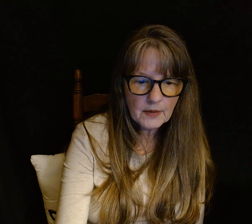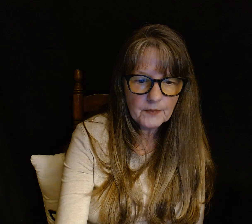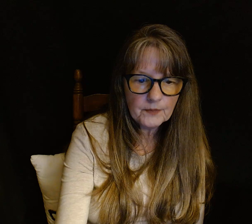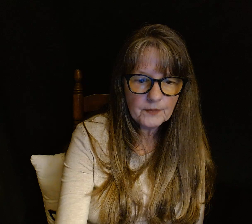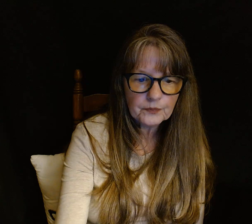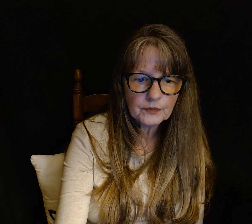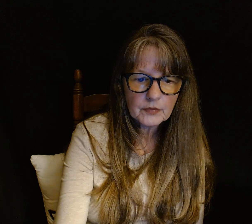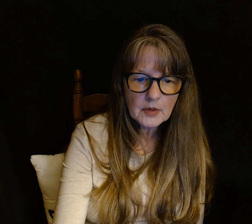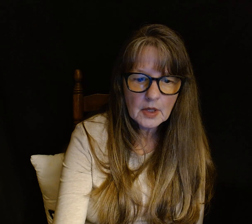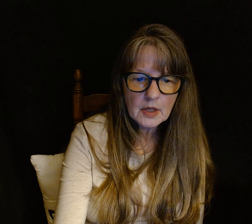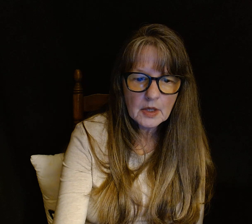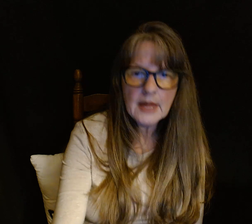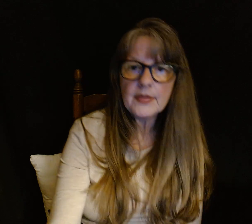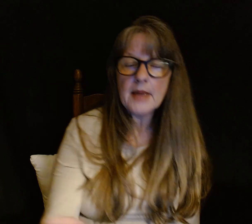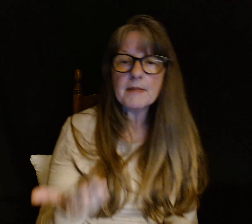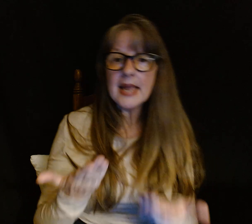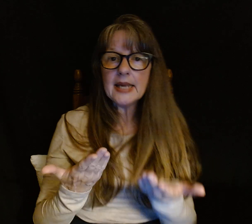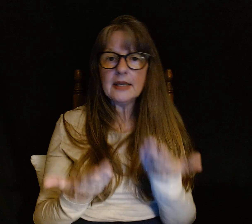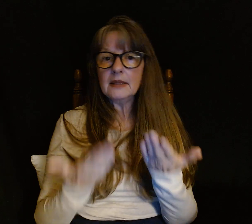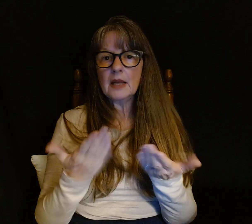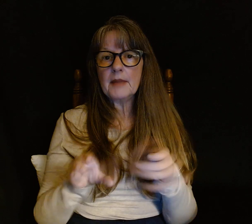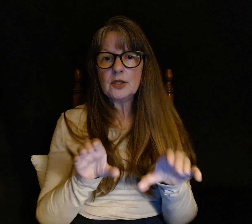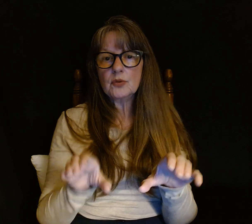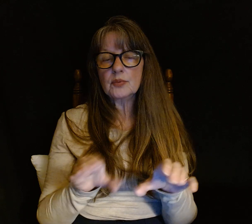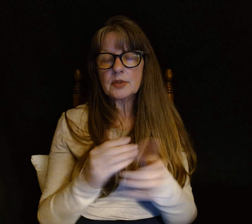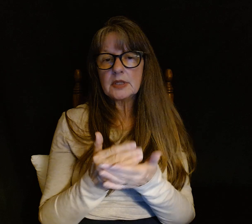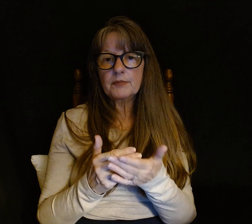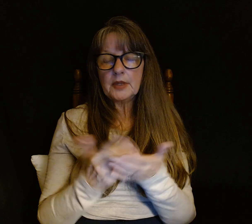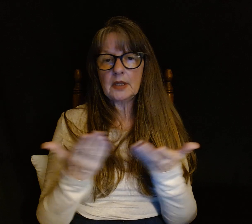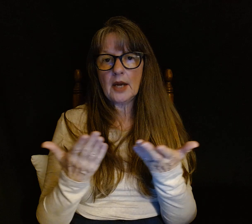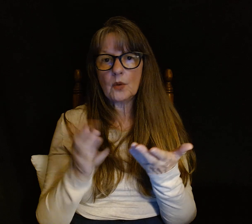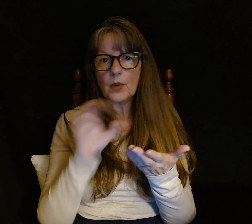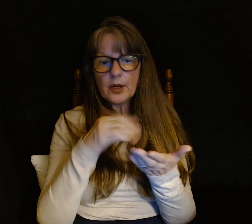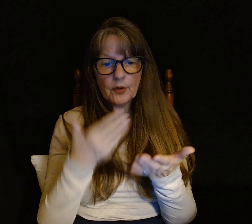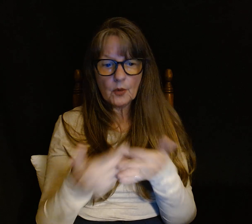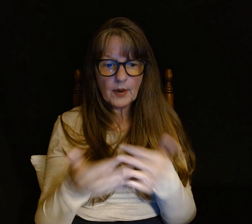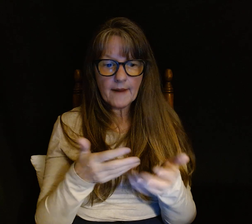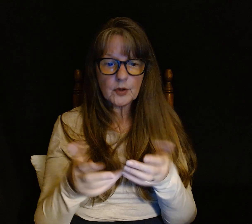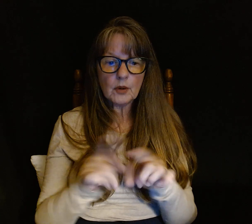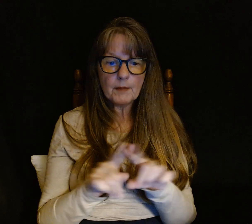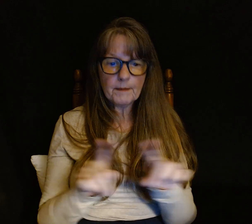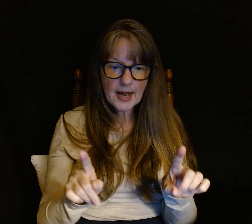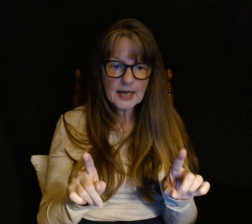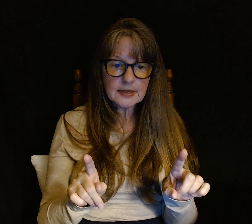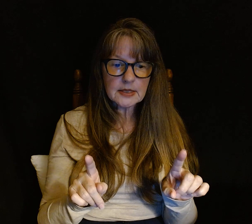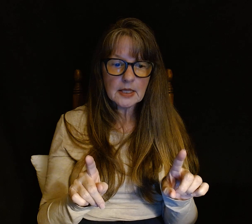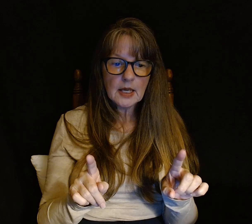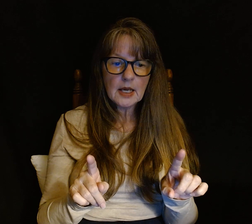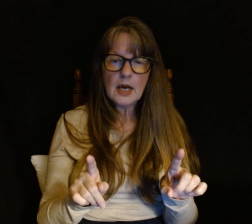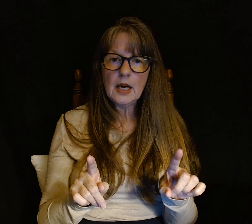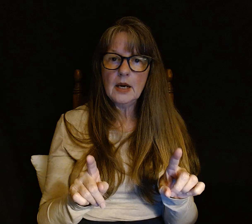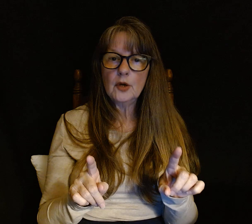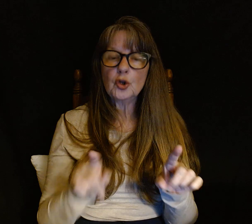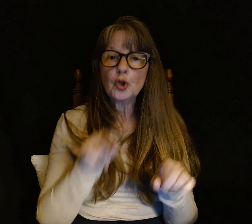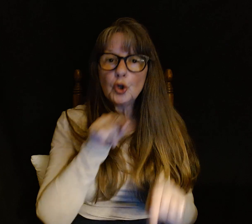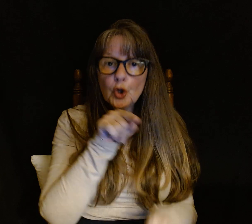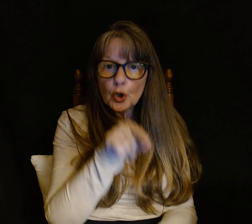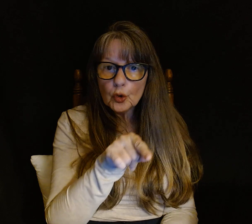and they may do something kind of weird or whatever, but you